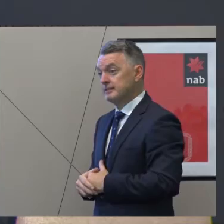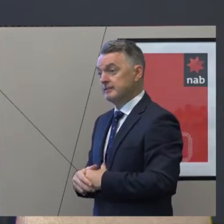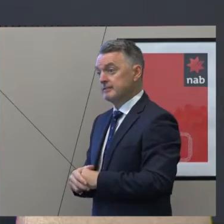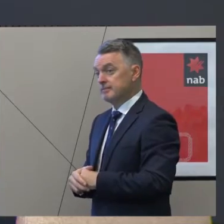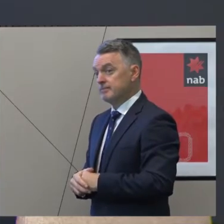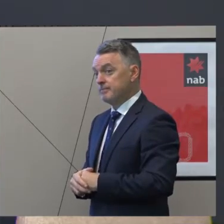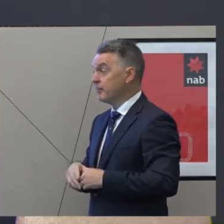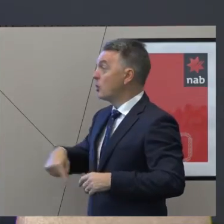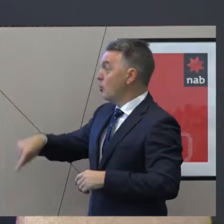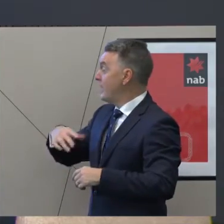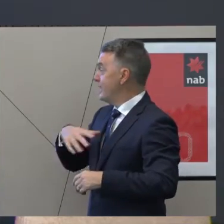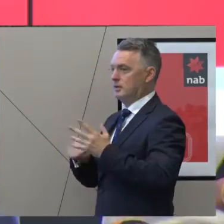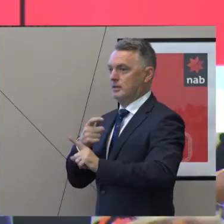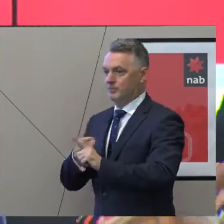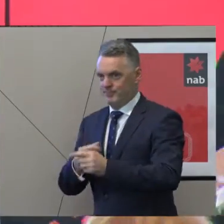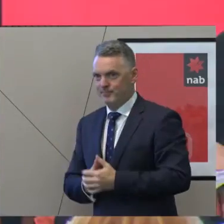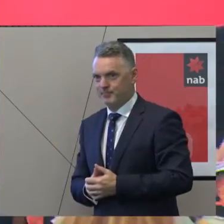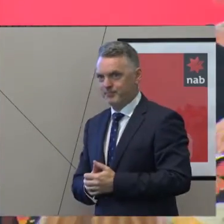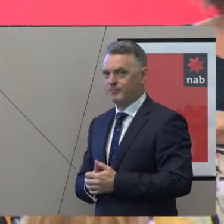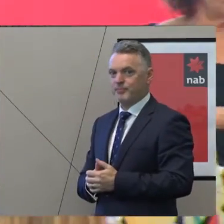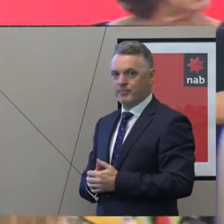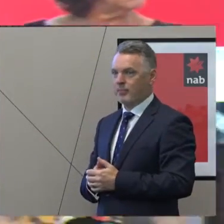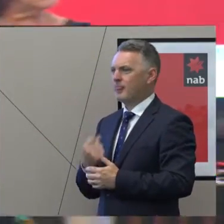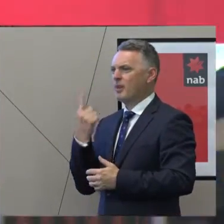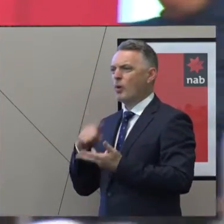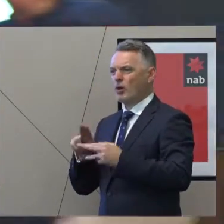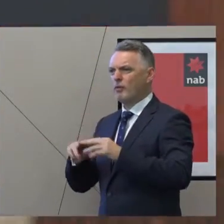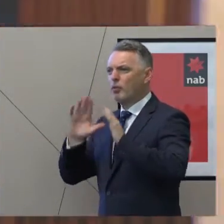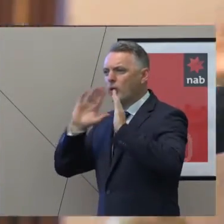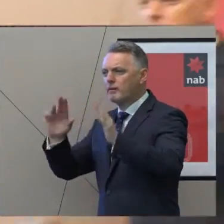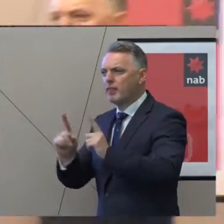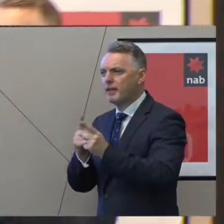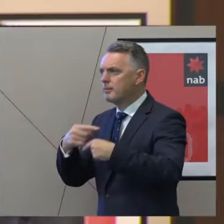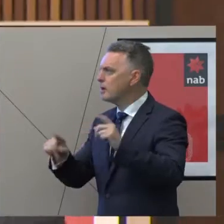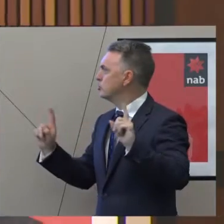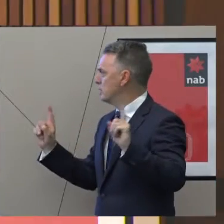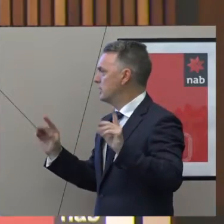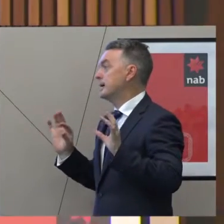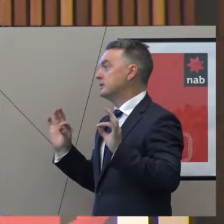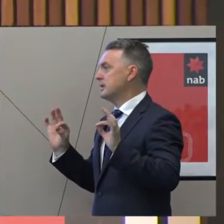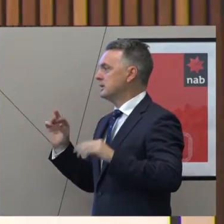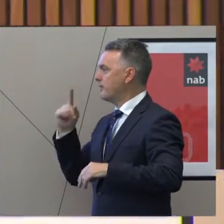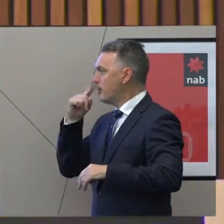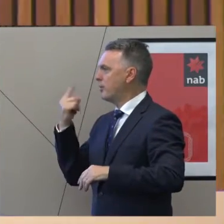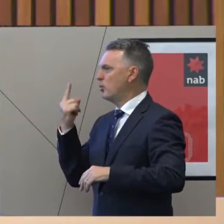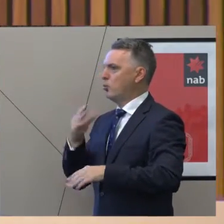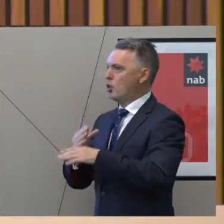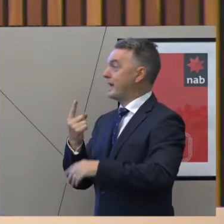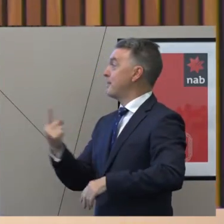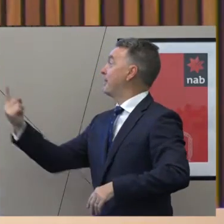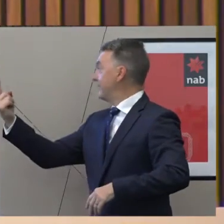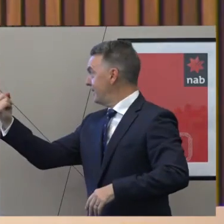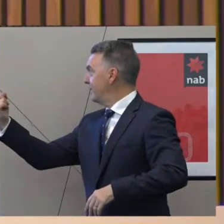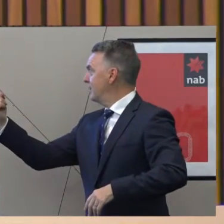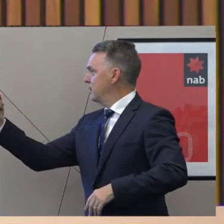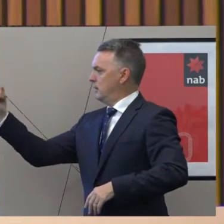and we need to reach out. Look, one of the great things about today, especially for some of us who work fairly independently, is coming together